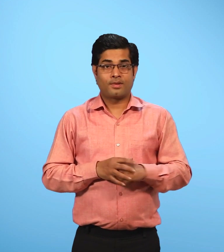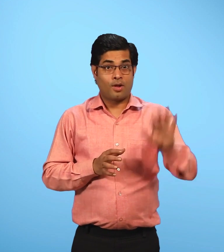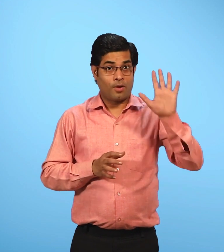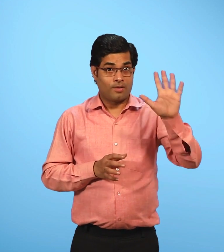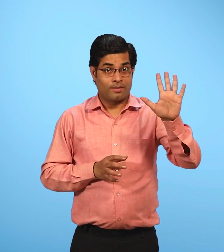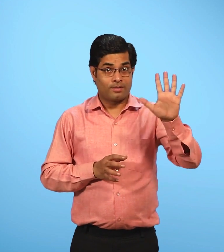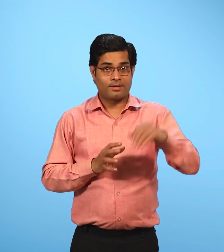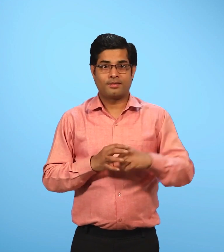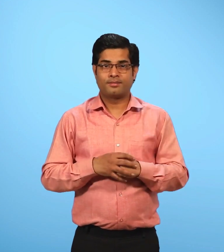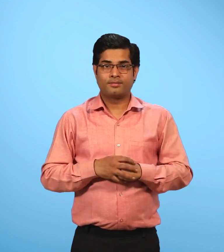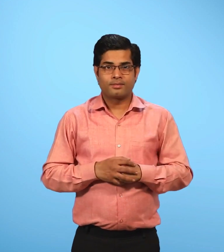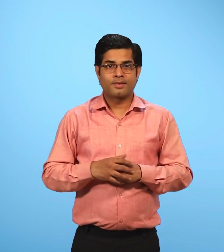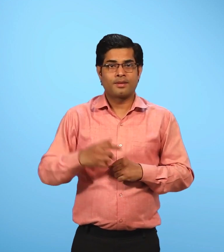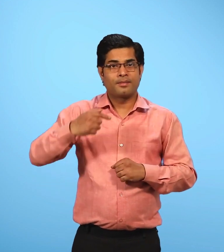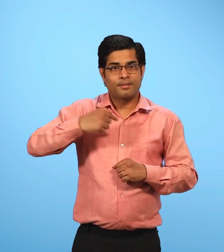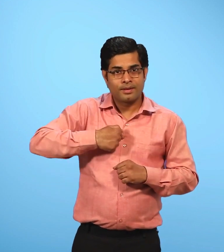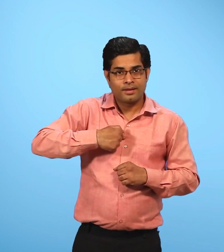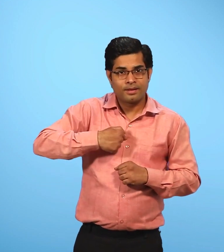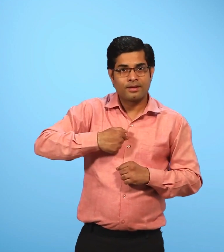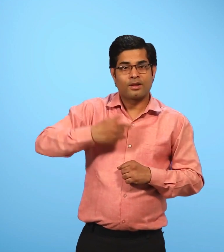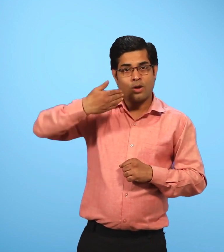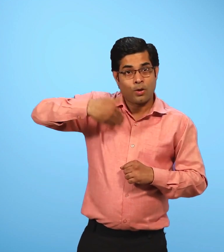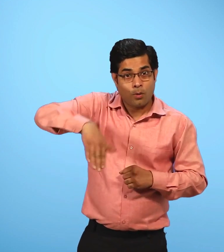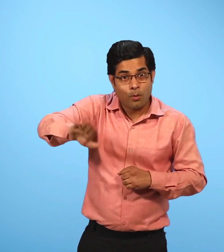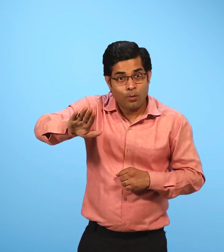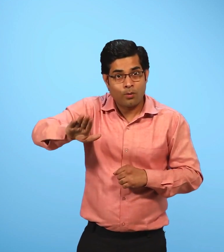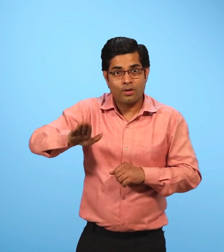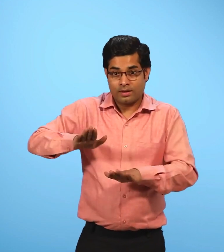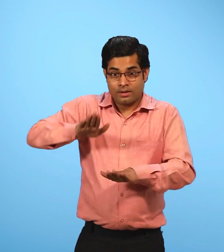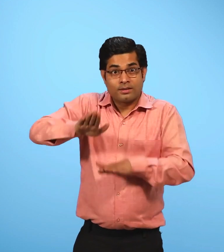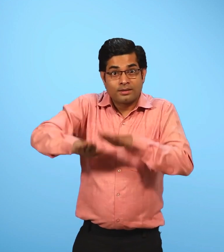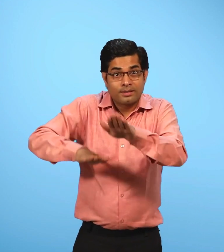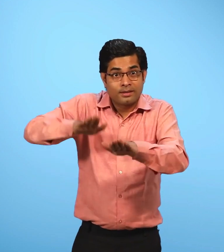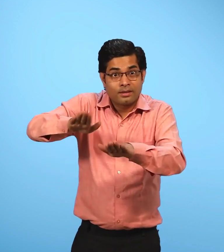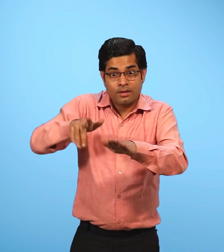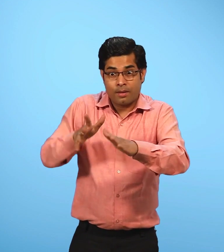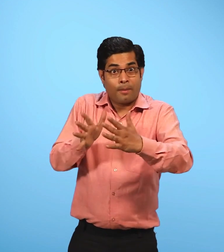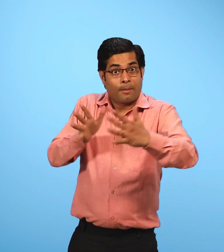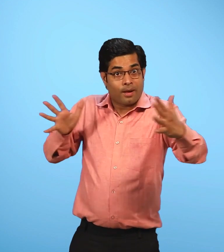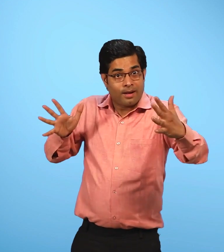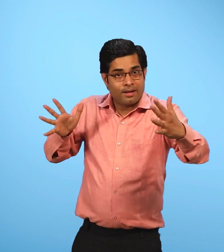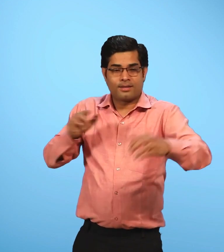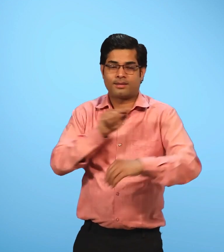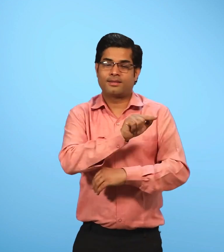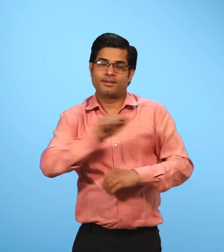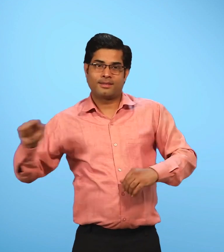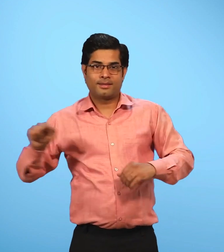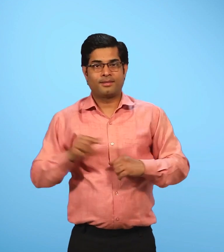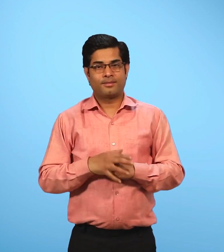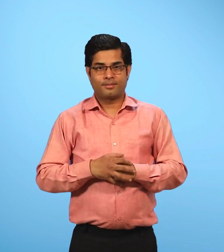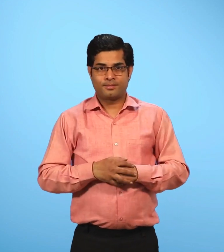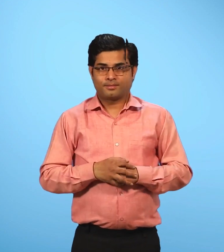Blank. Page 54. 3. Footprint